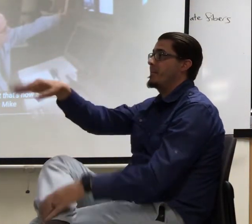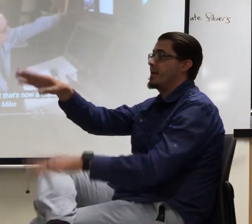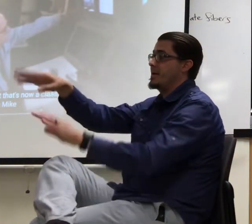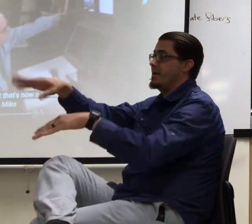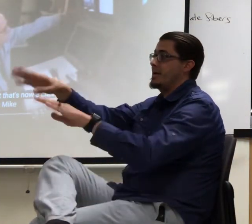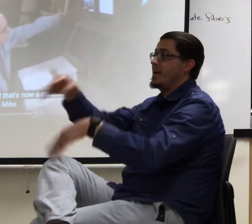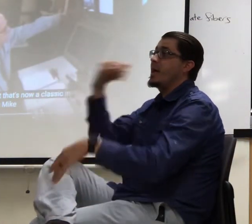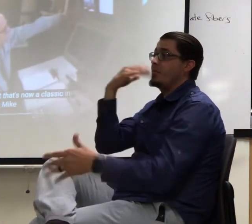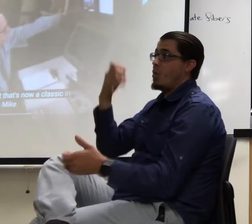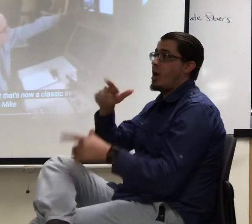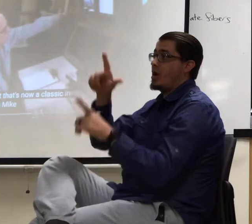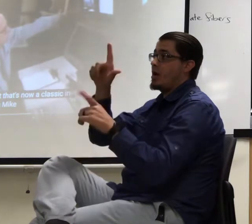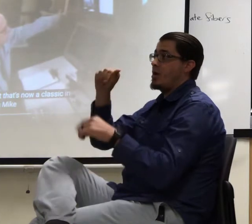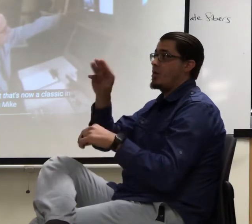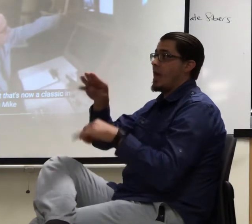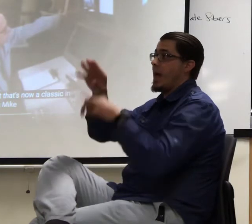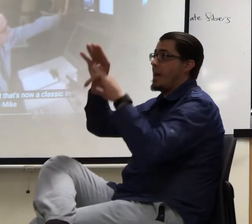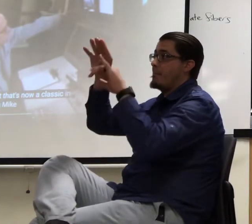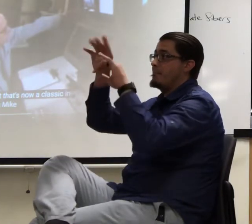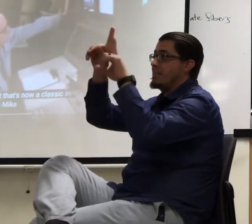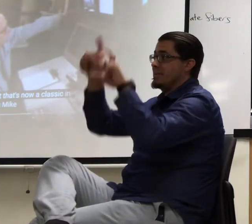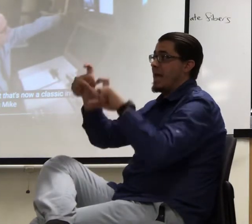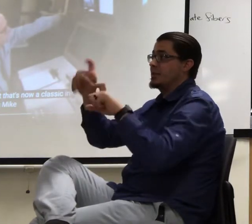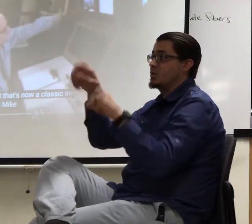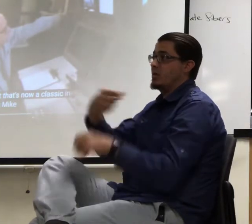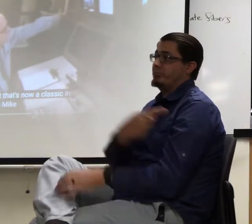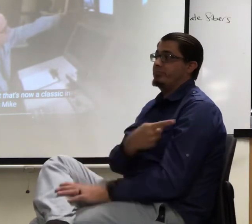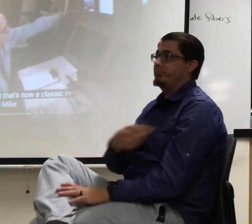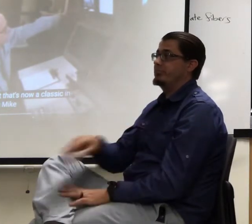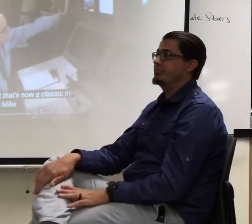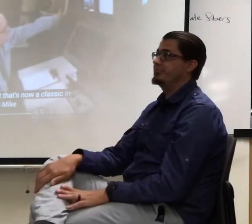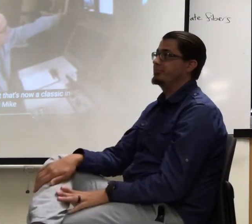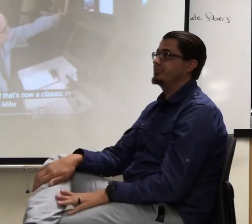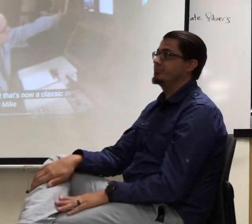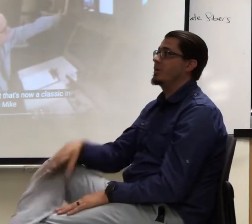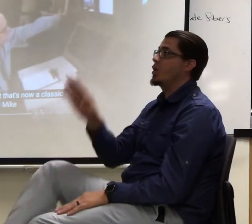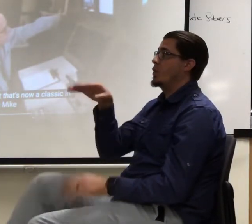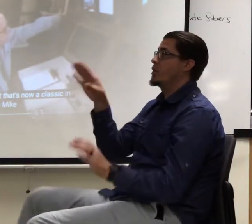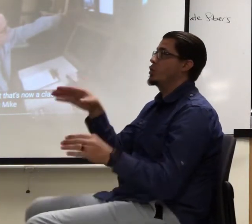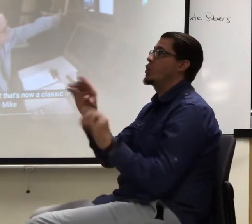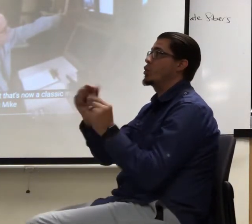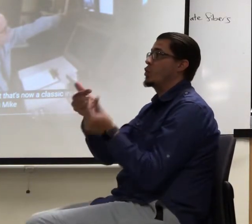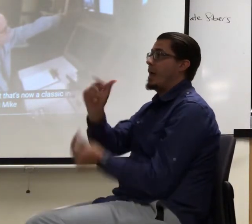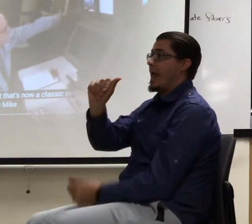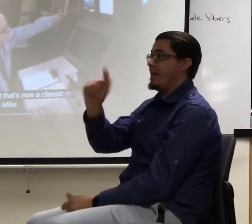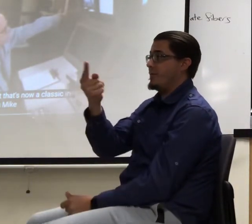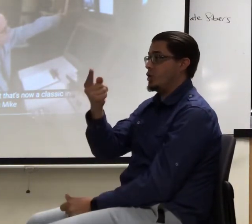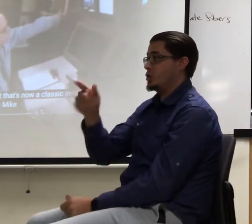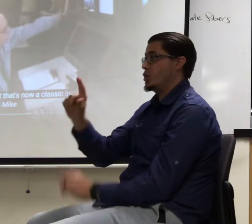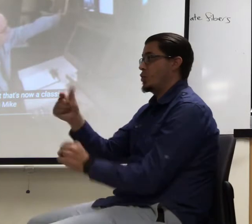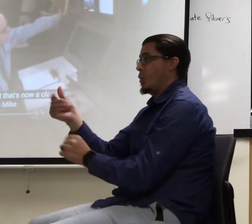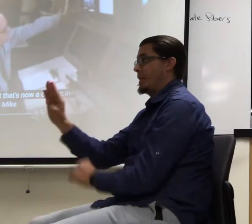here. If not, you're dismissed. I'll see you Friday. We're going to do the groups again. Group A first, Group B to follow.